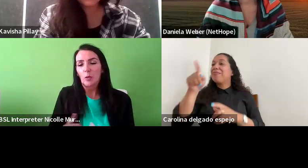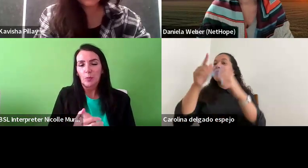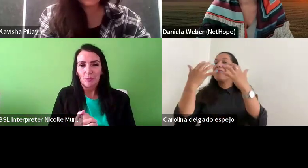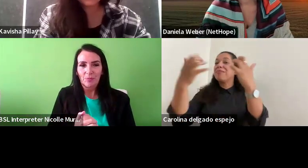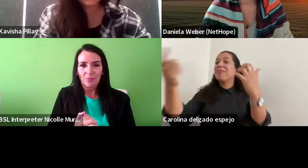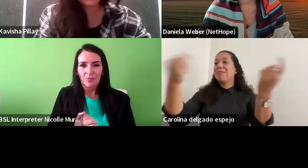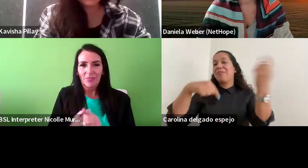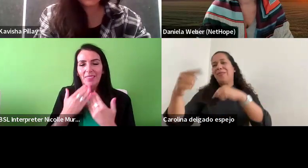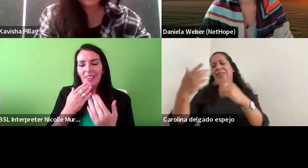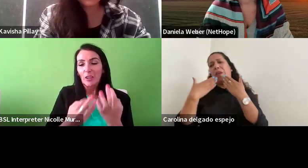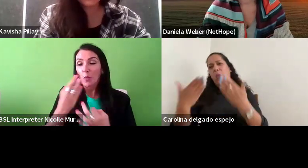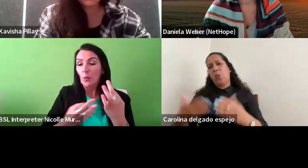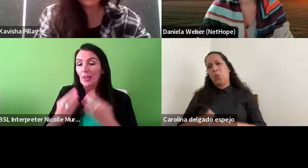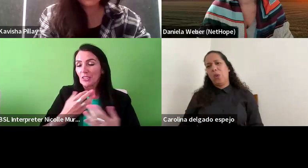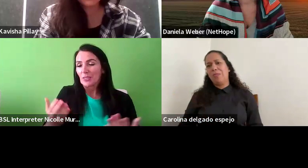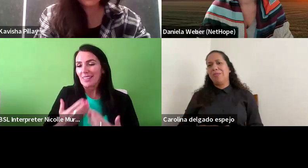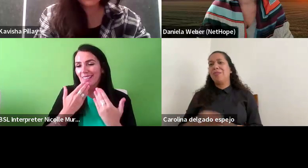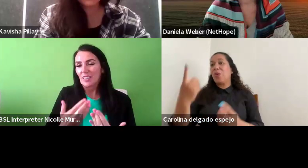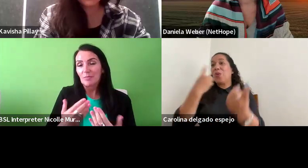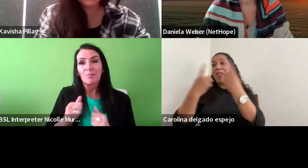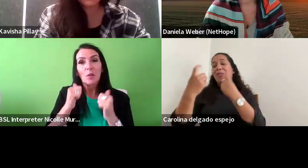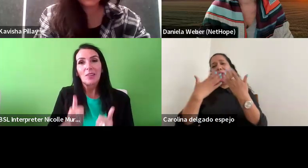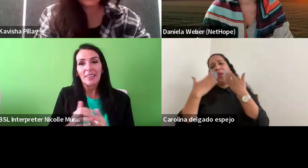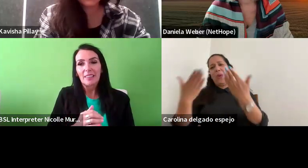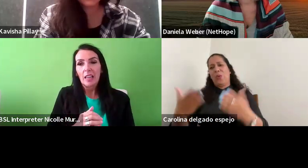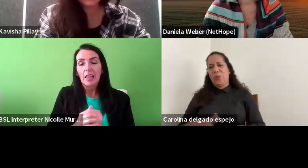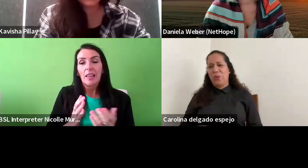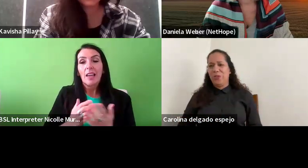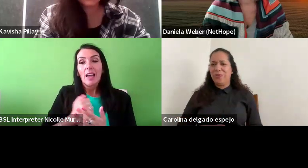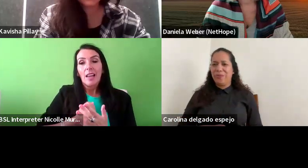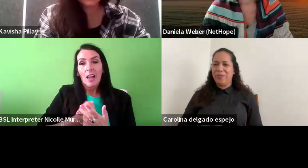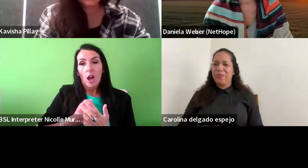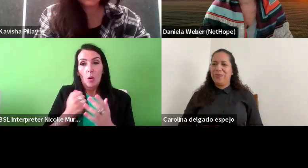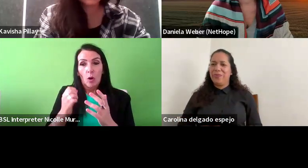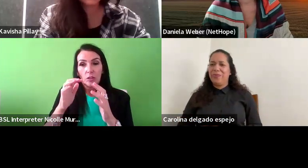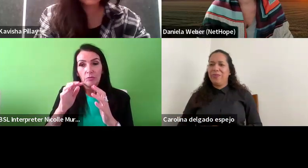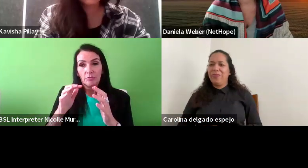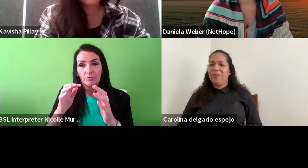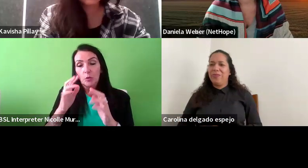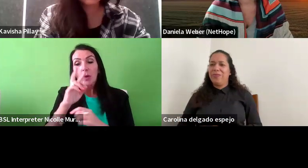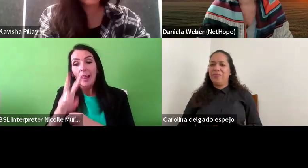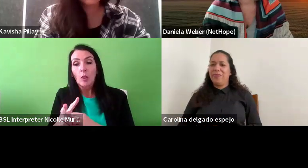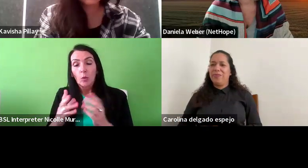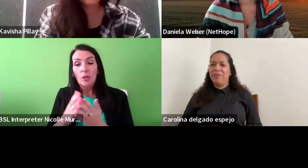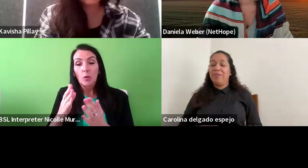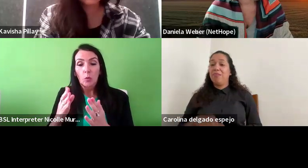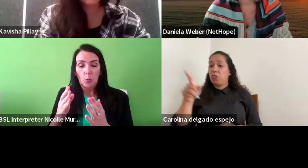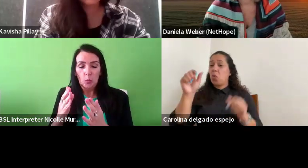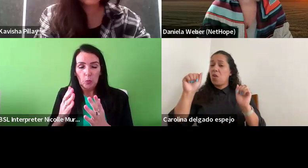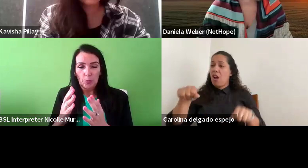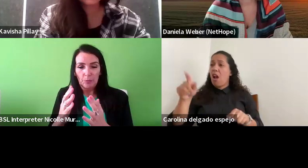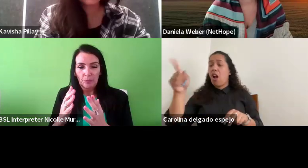your insightful questions. All our dialogues are available as for on-demand viewing on the digital dialogue section of